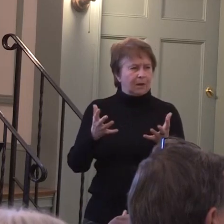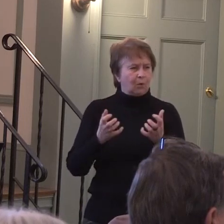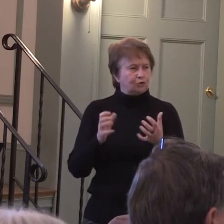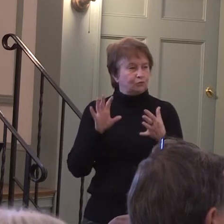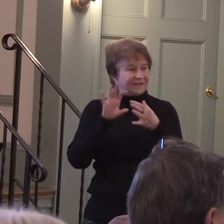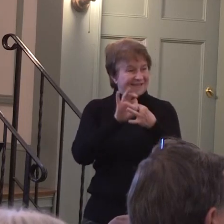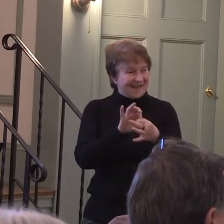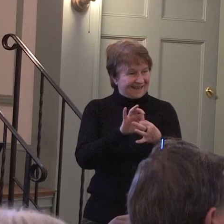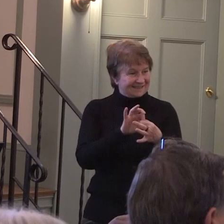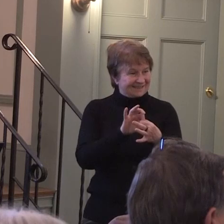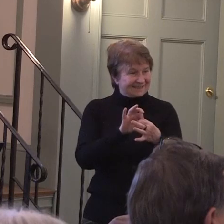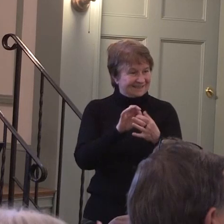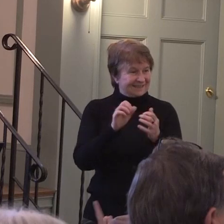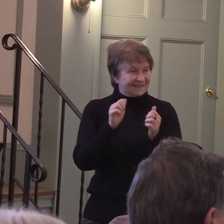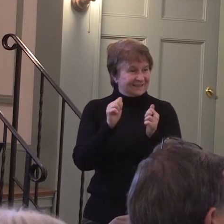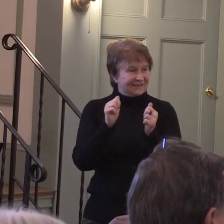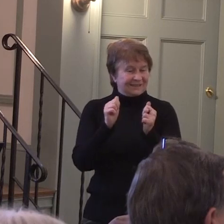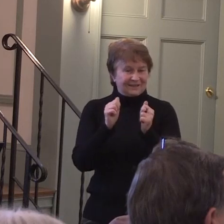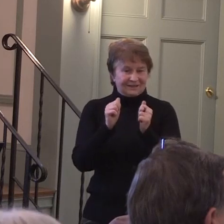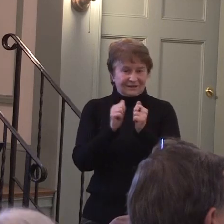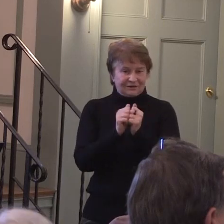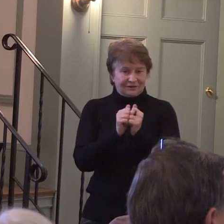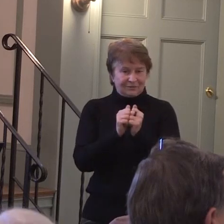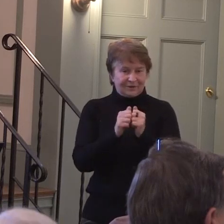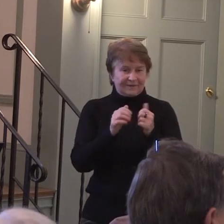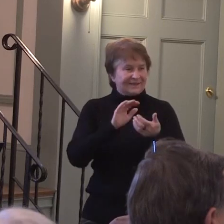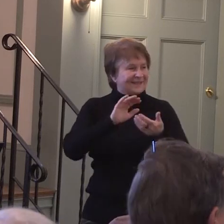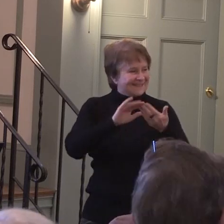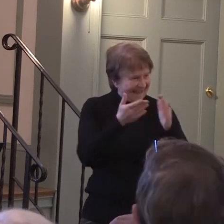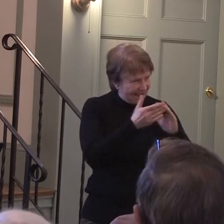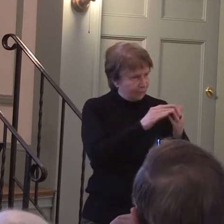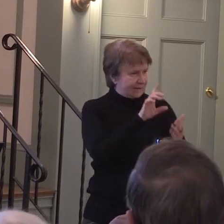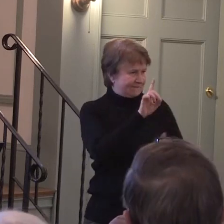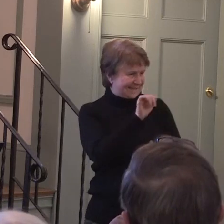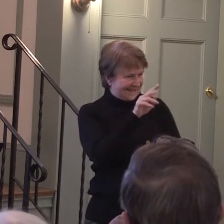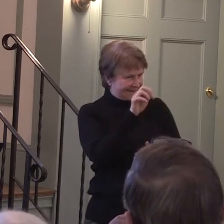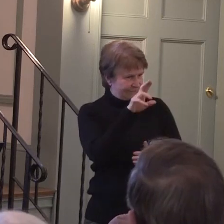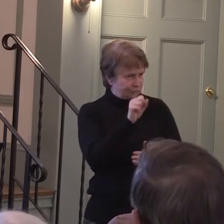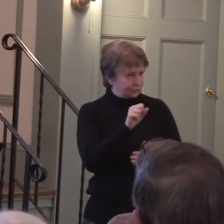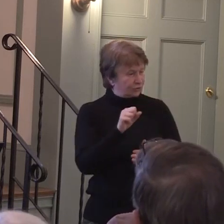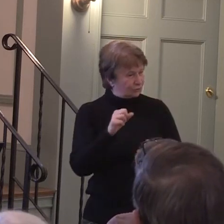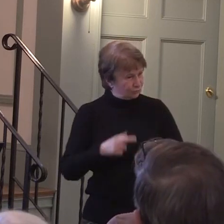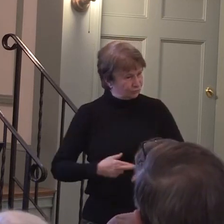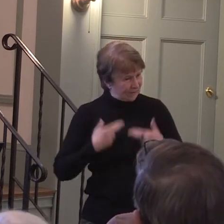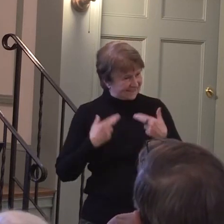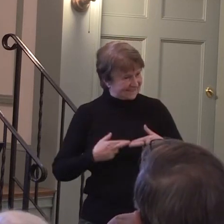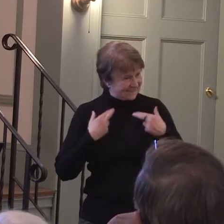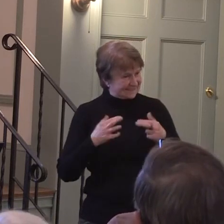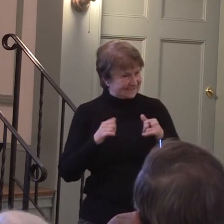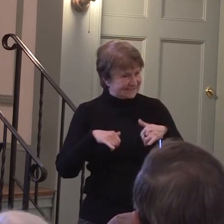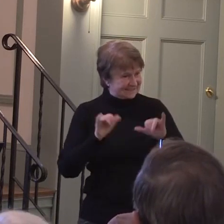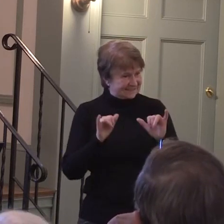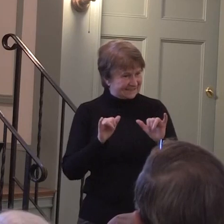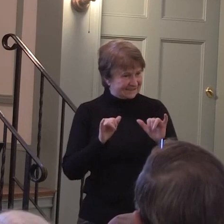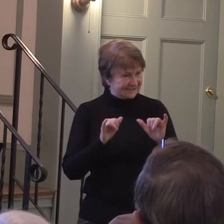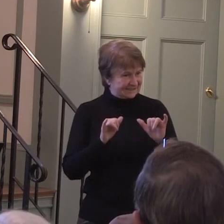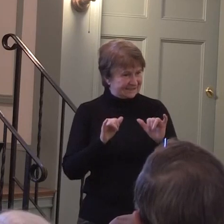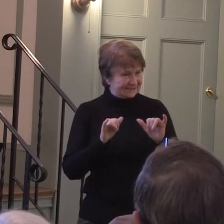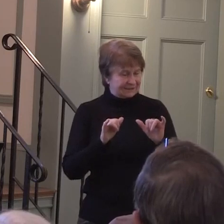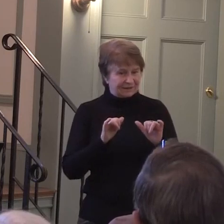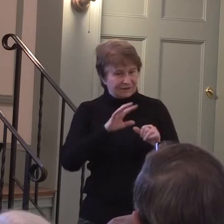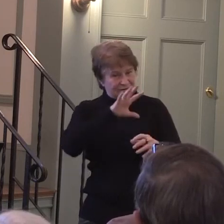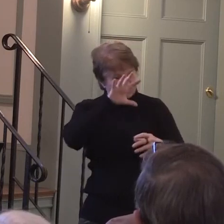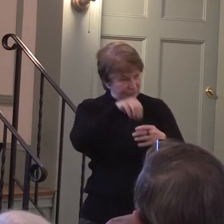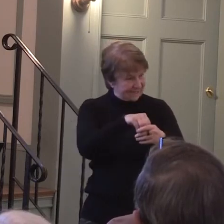connect with Danvers as a town? Do residents feel fully a